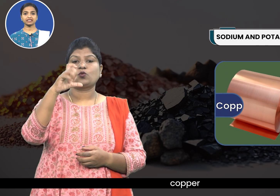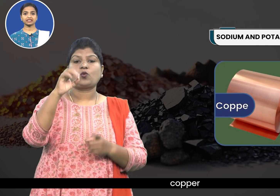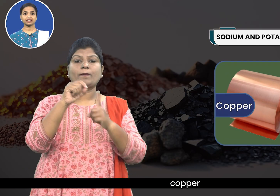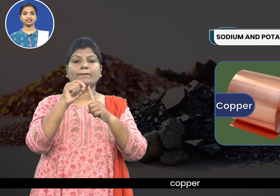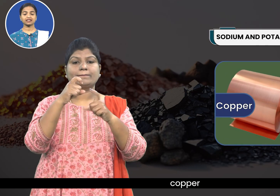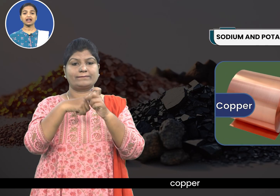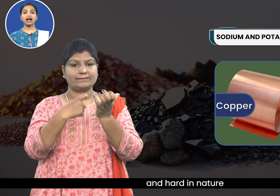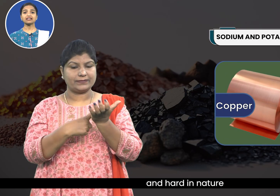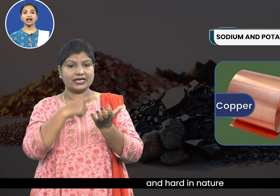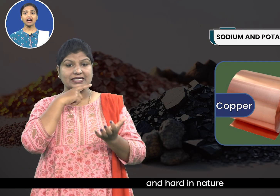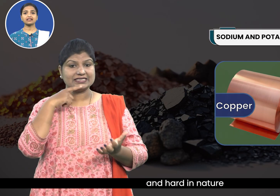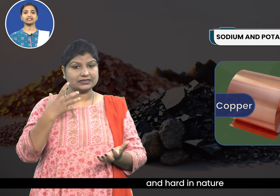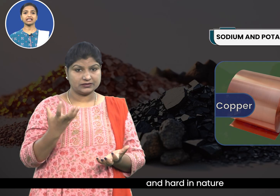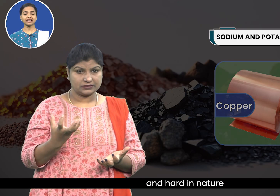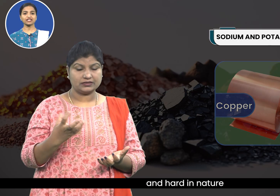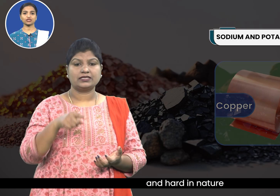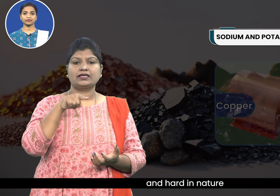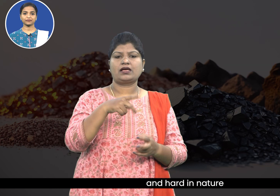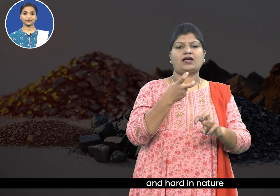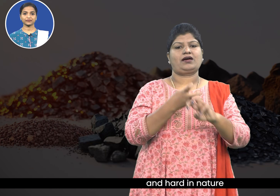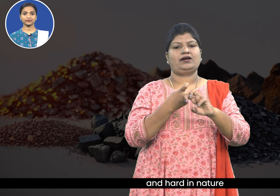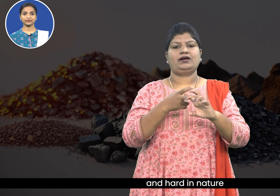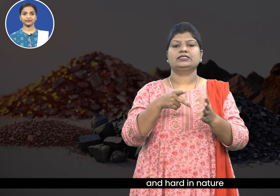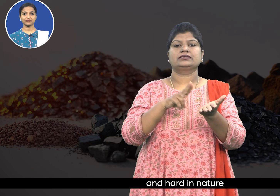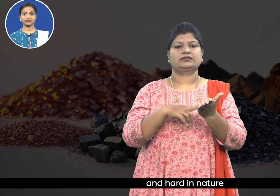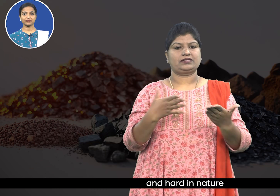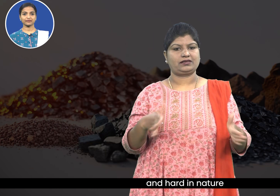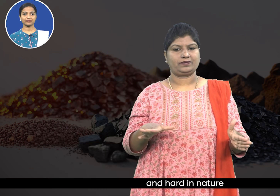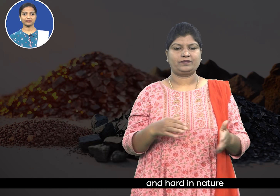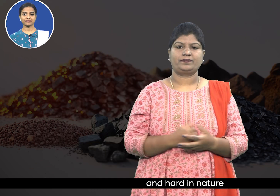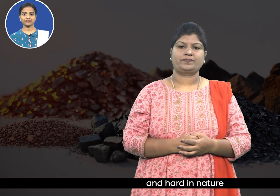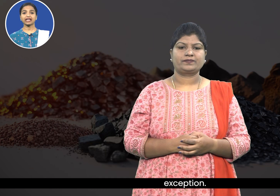copper are hard in nature.